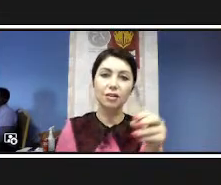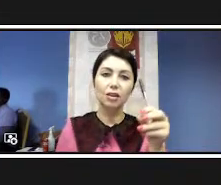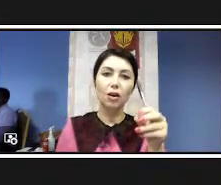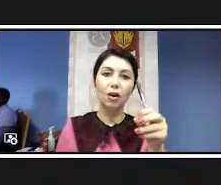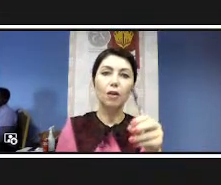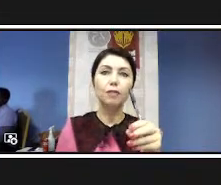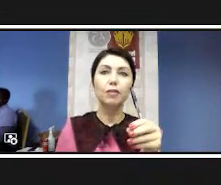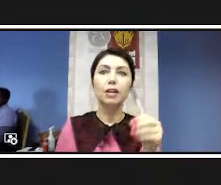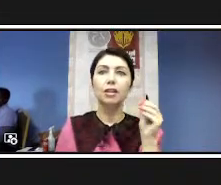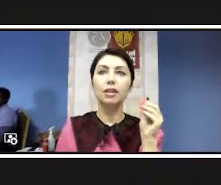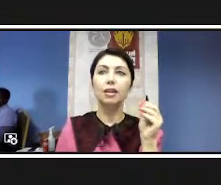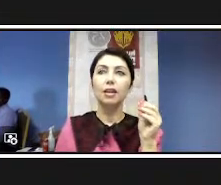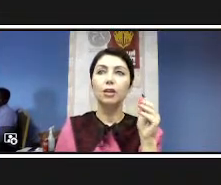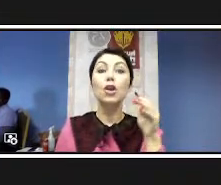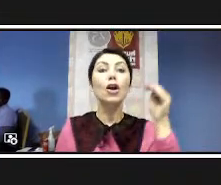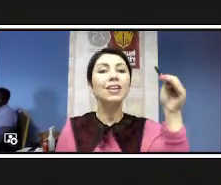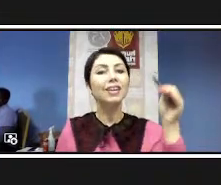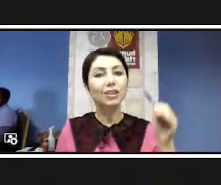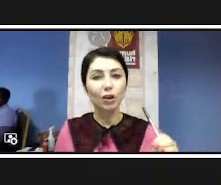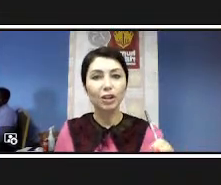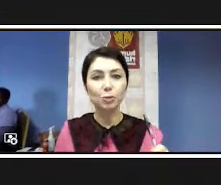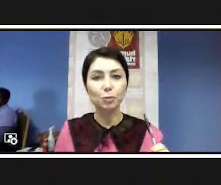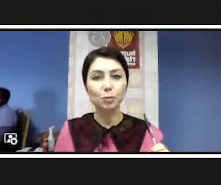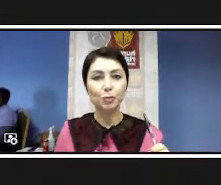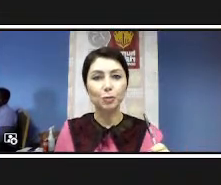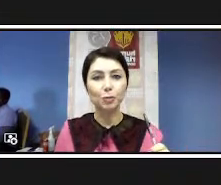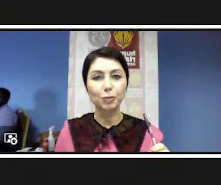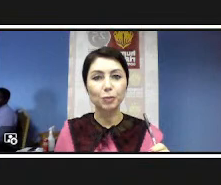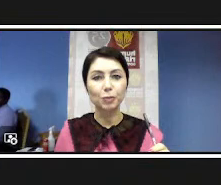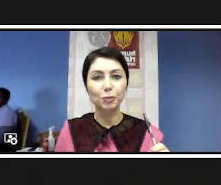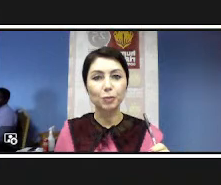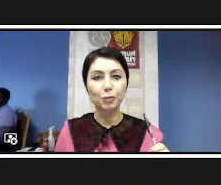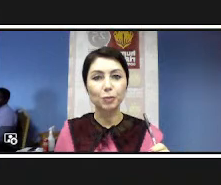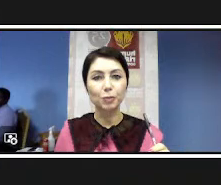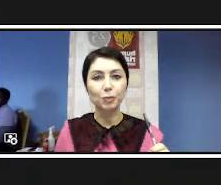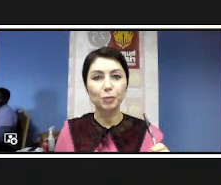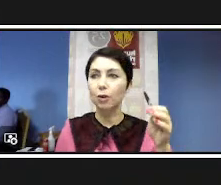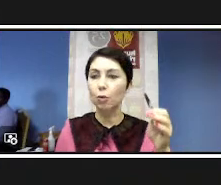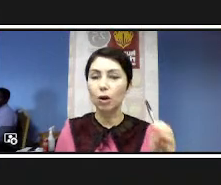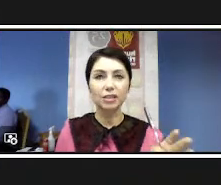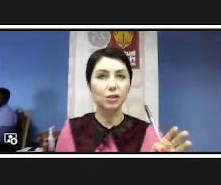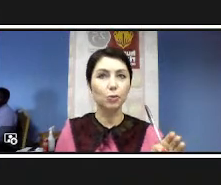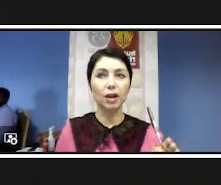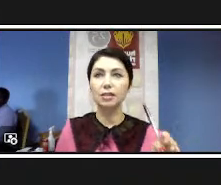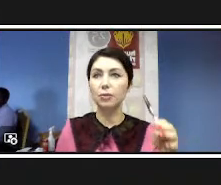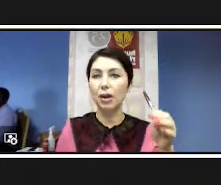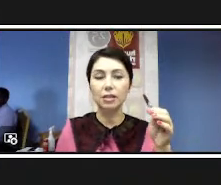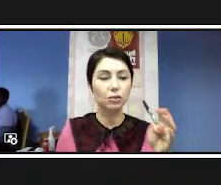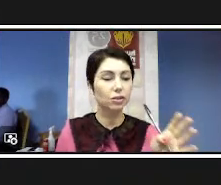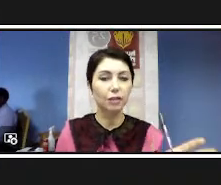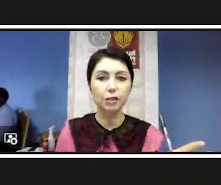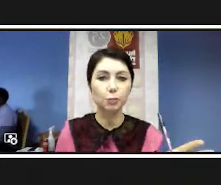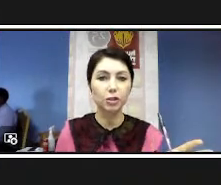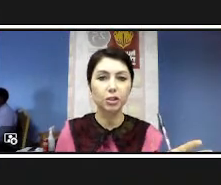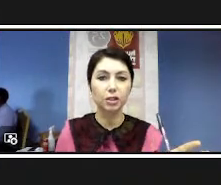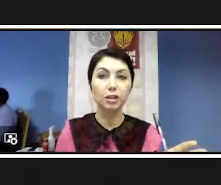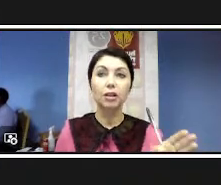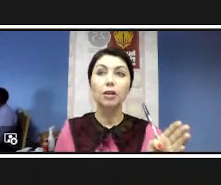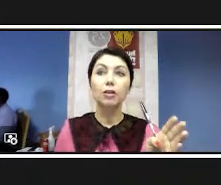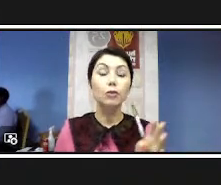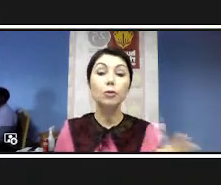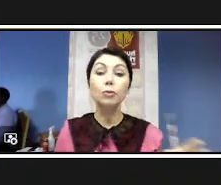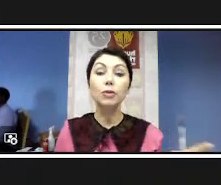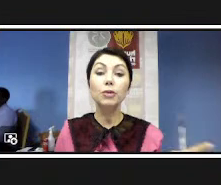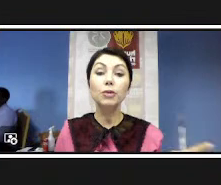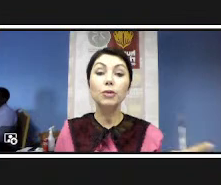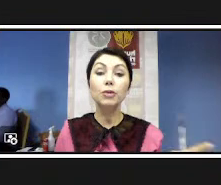effects of the non acknowledgement of their dignity, their equality rights, their rights to self expression